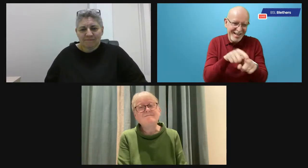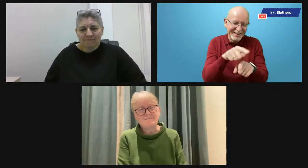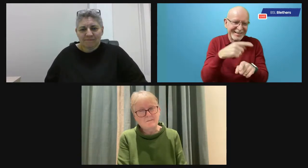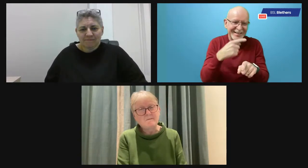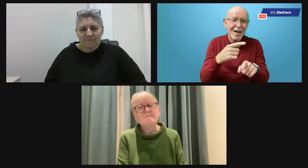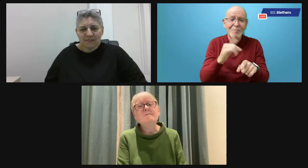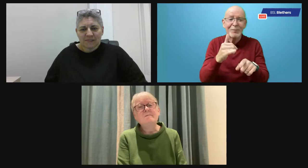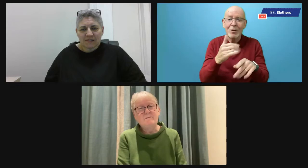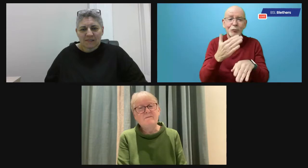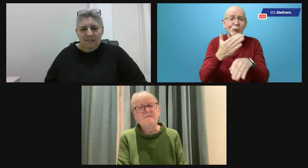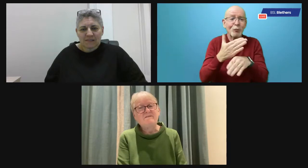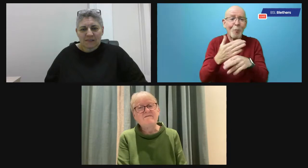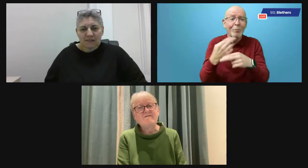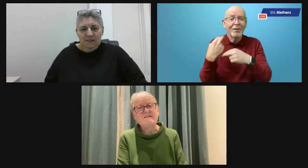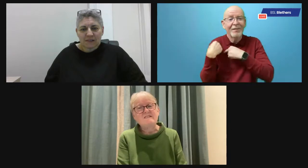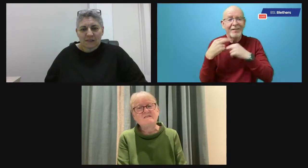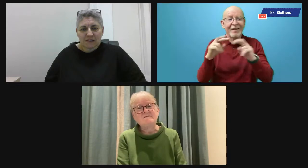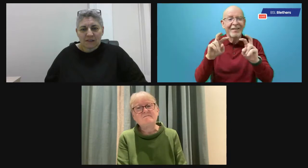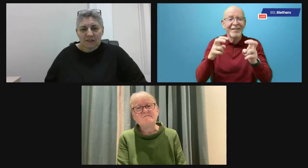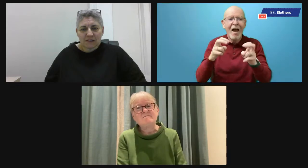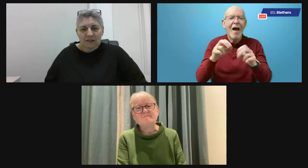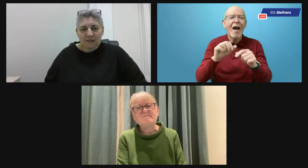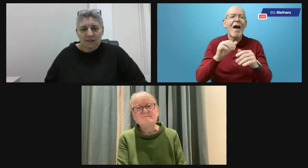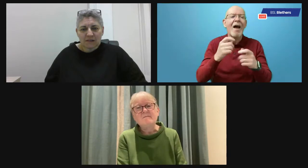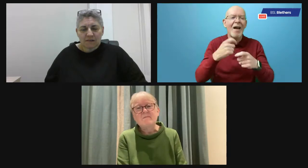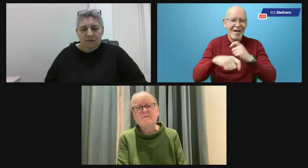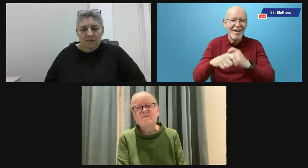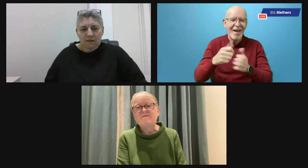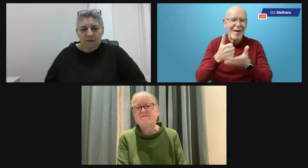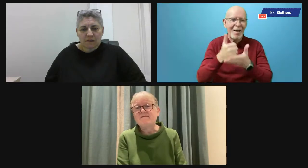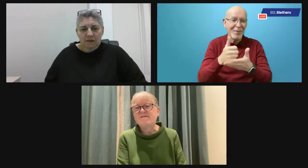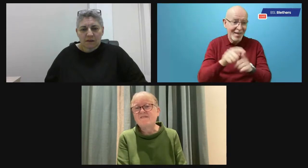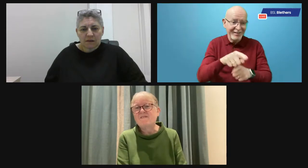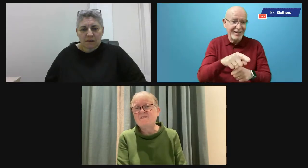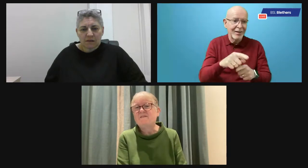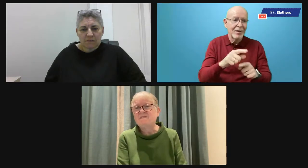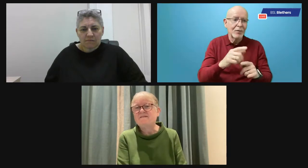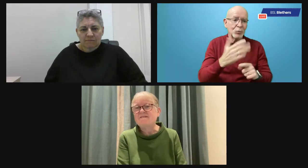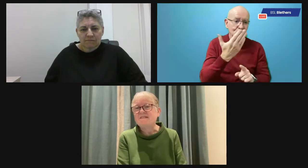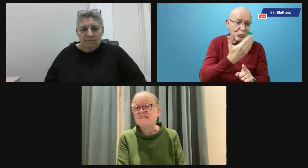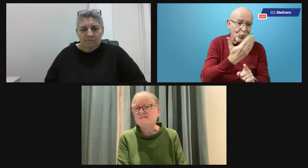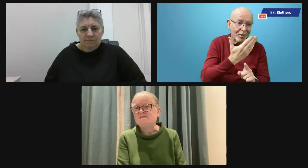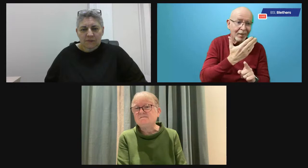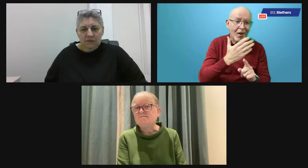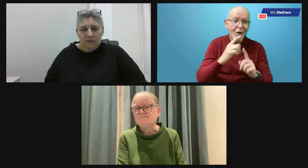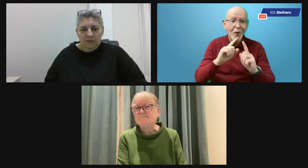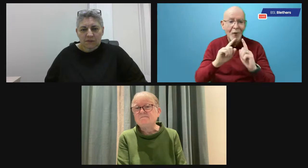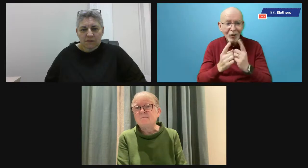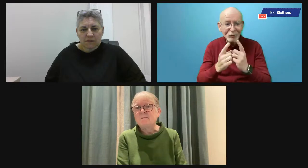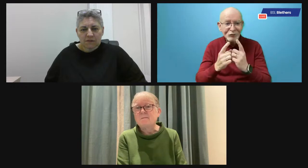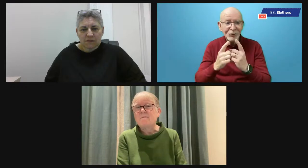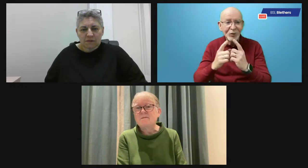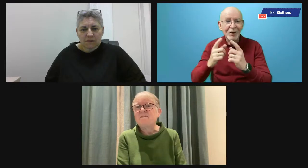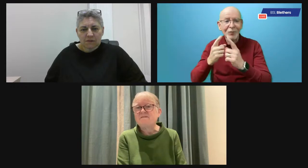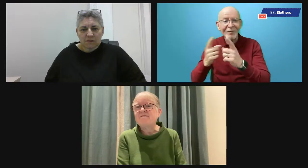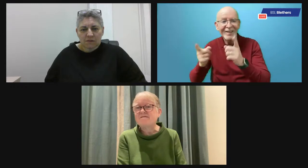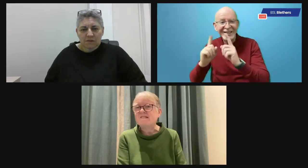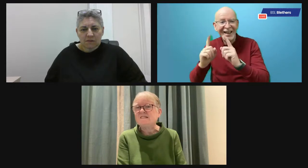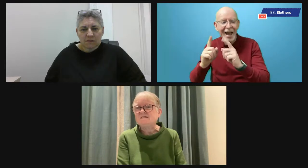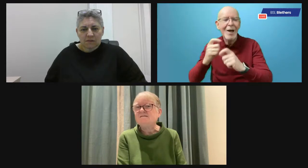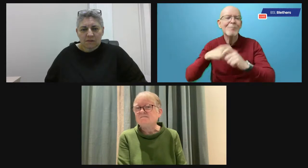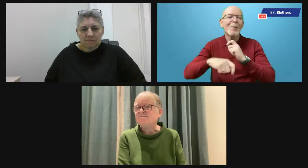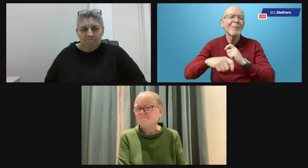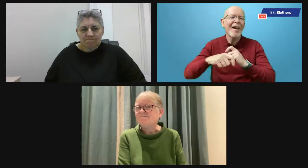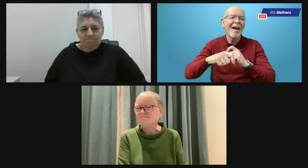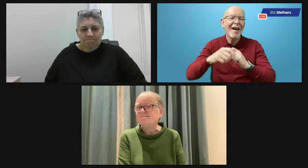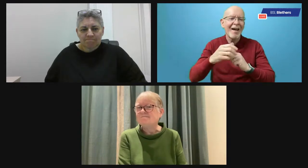saying, there really is. They do overlap. It could be the job responsibility is saying maybe within school,